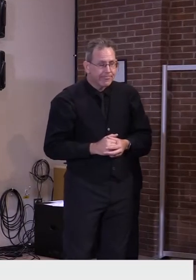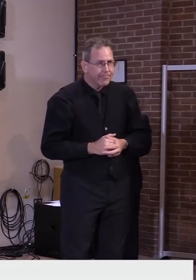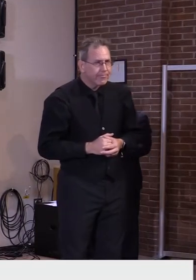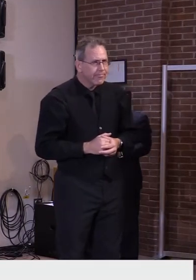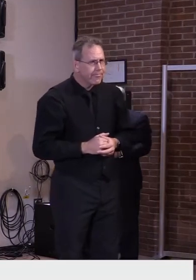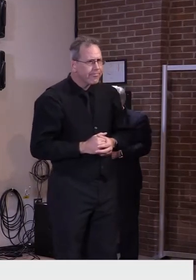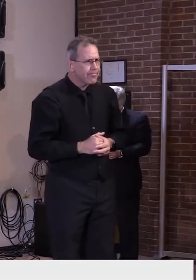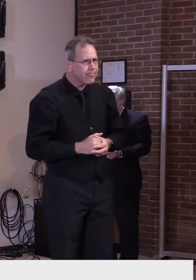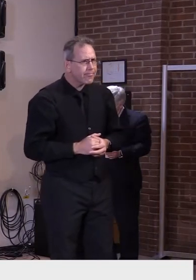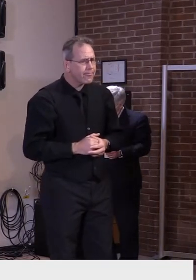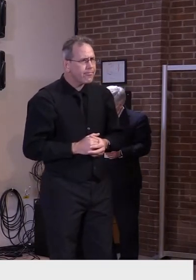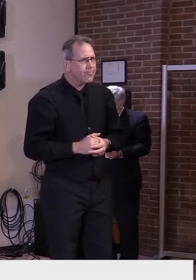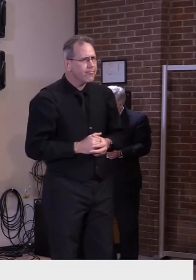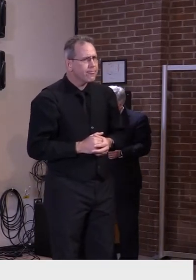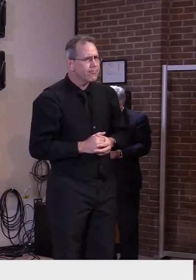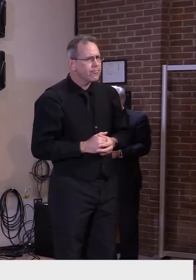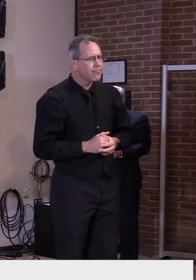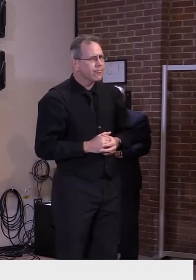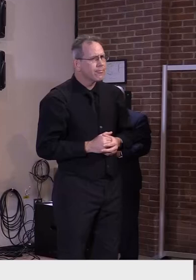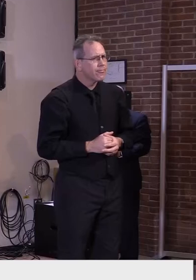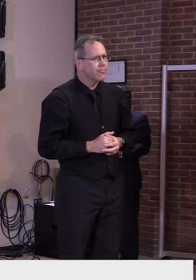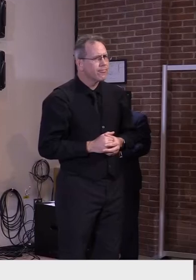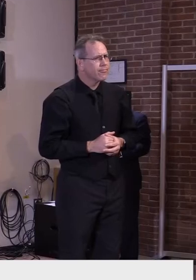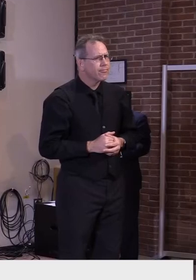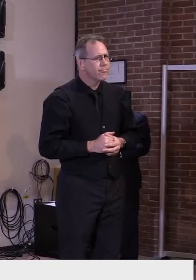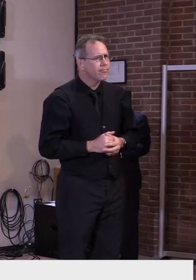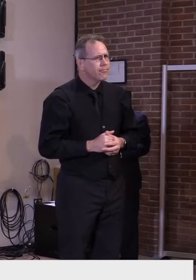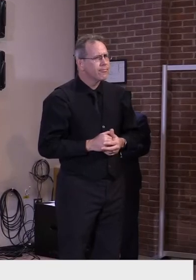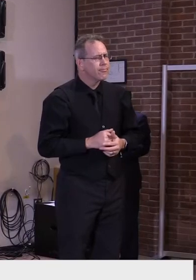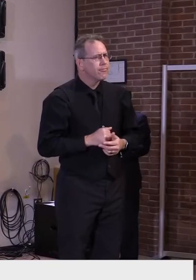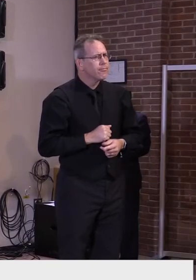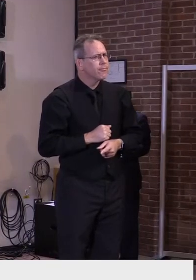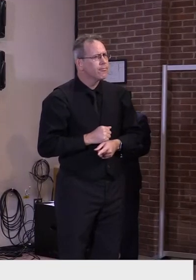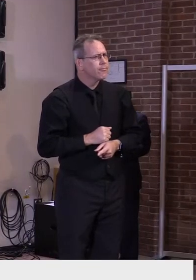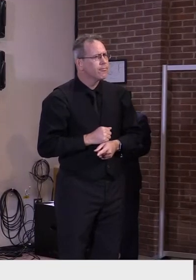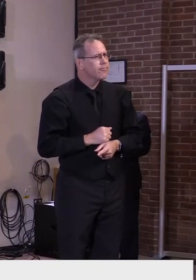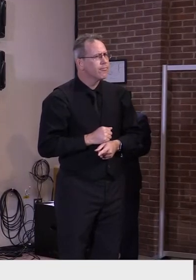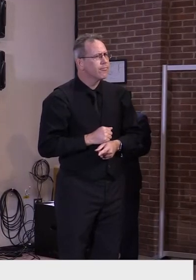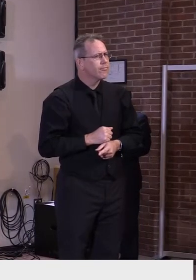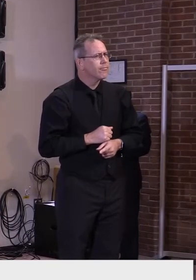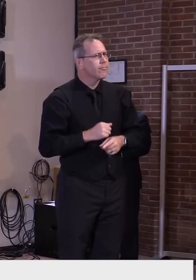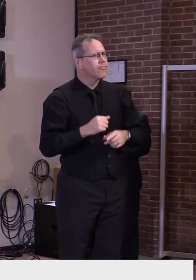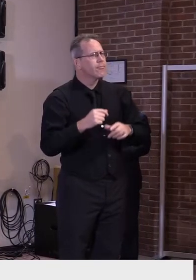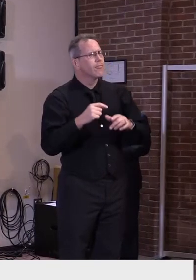All right, we will go to Greg at the County Courier.